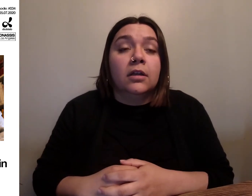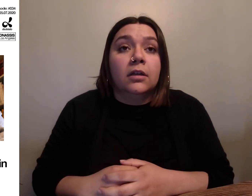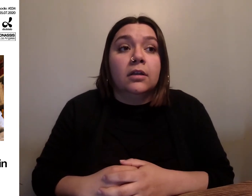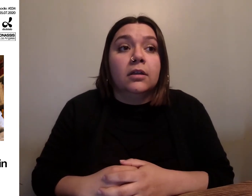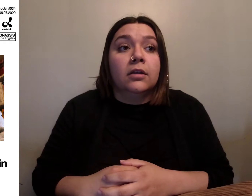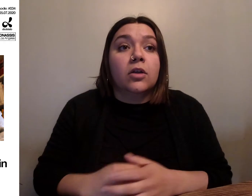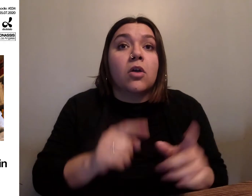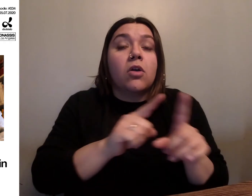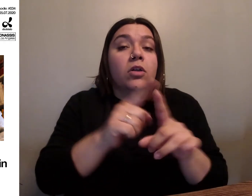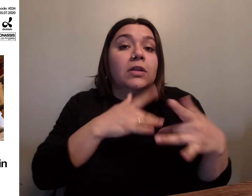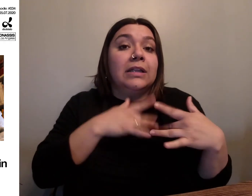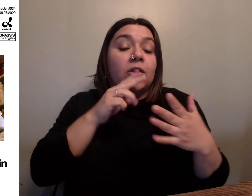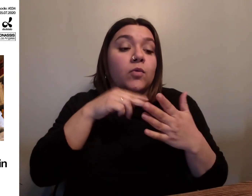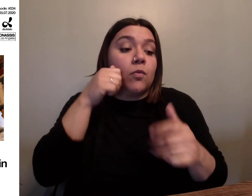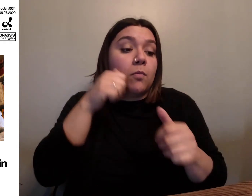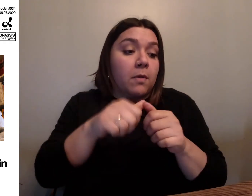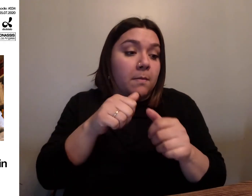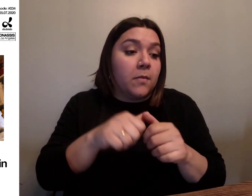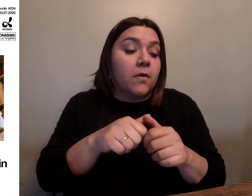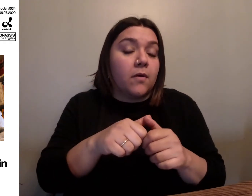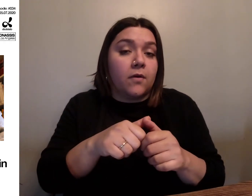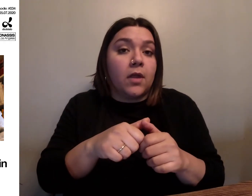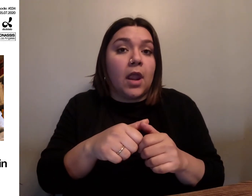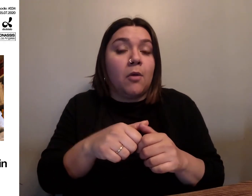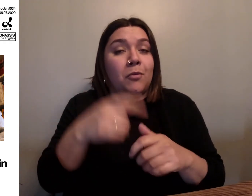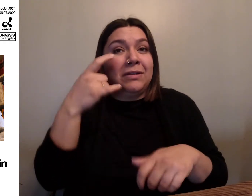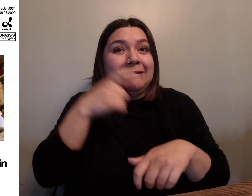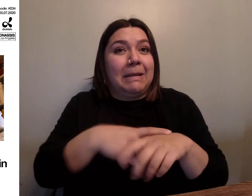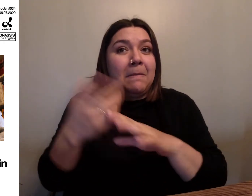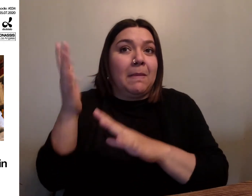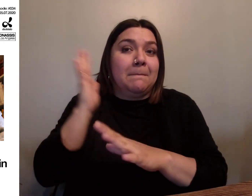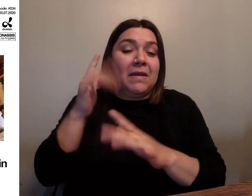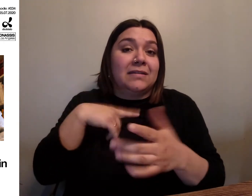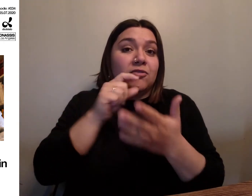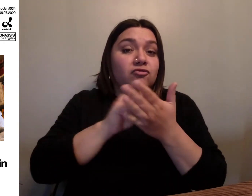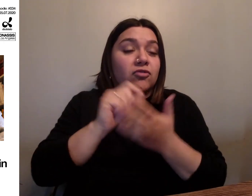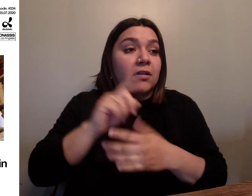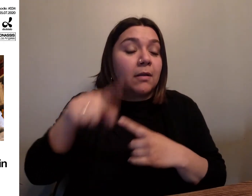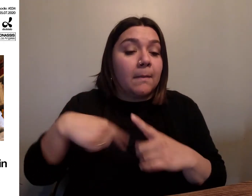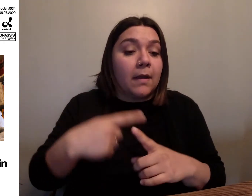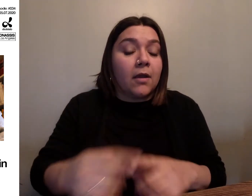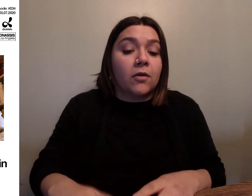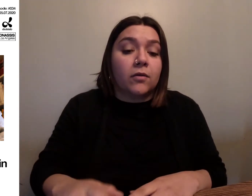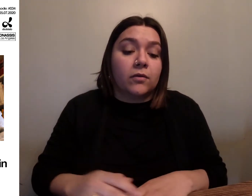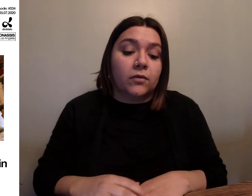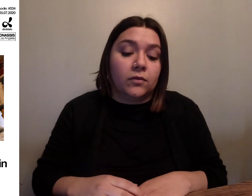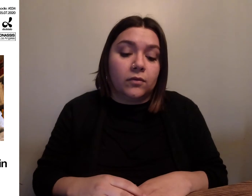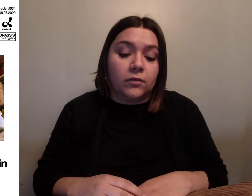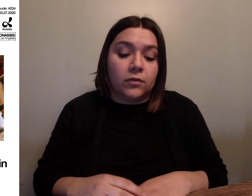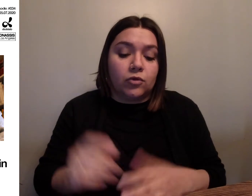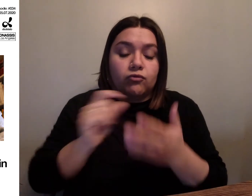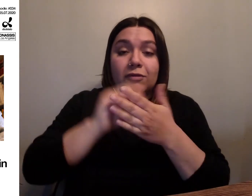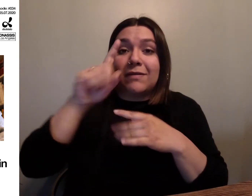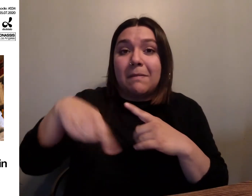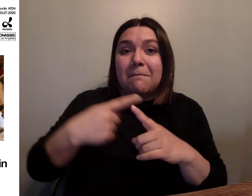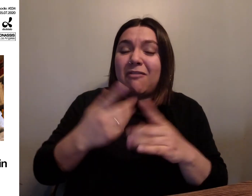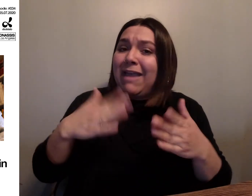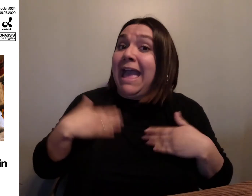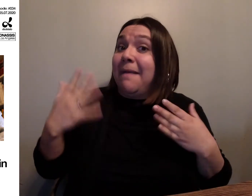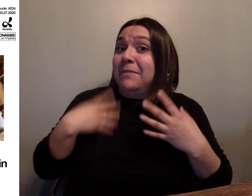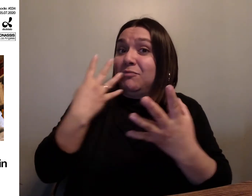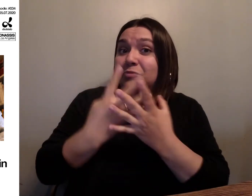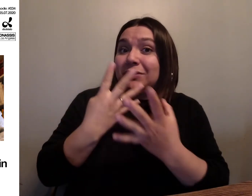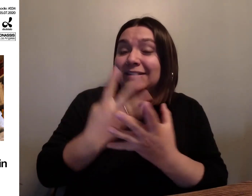and I remember that at some point in the past I have written about the happy